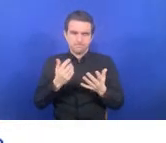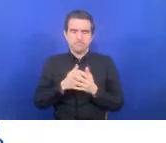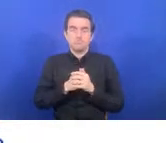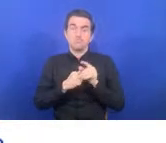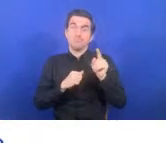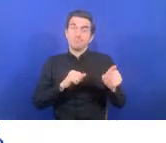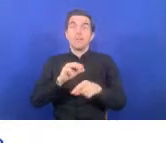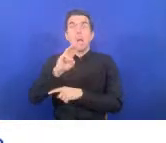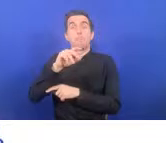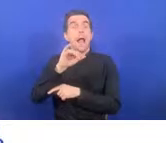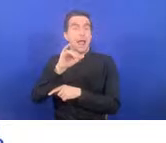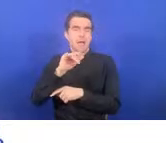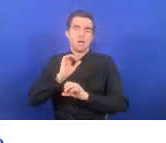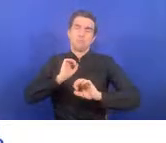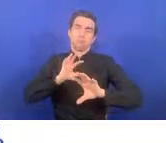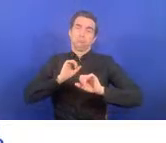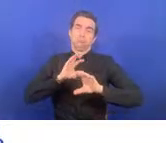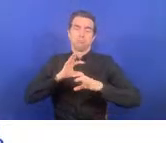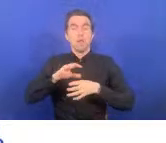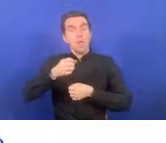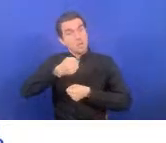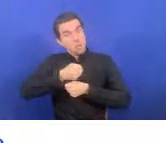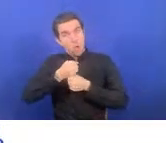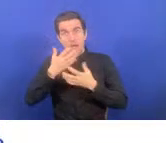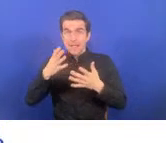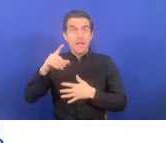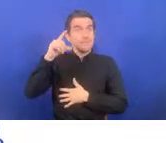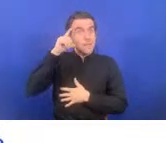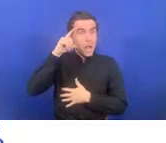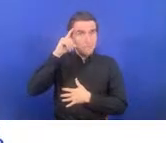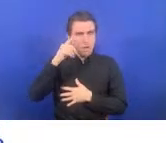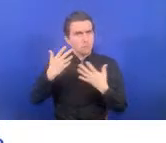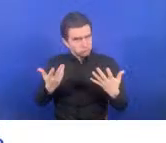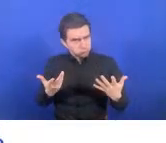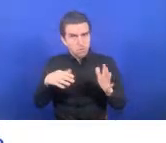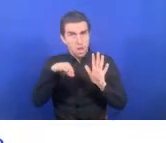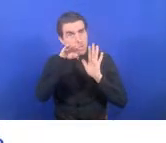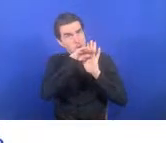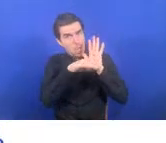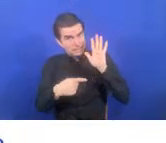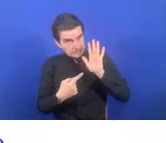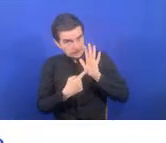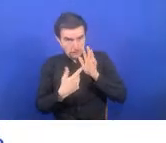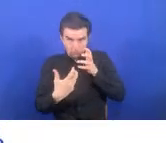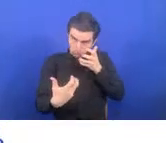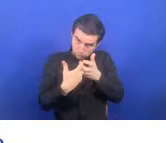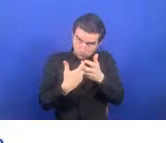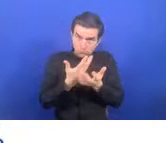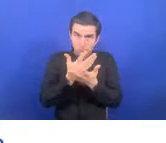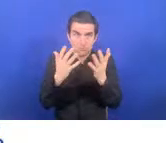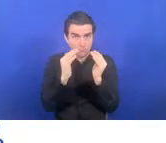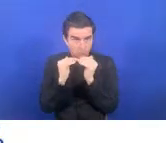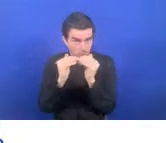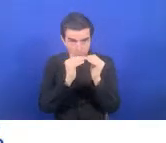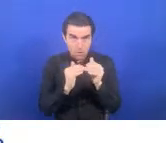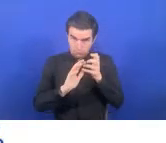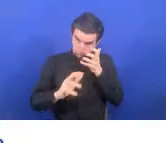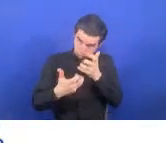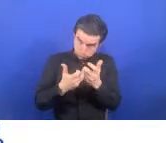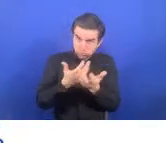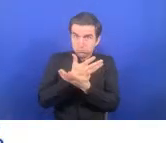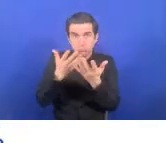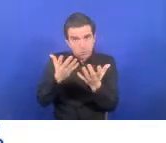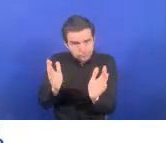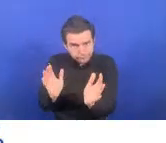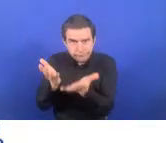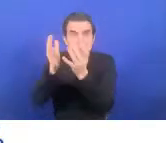We spoke a little bit about training in both of the presentations. You both spoke a little bit about training. How do we make sure that training